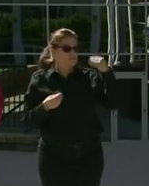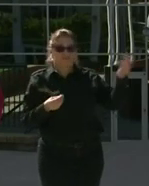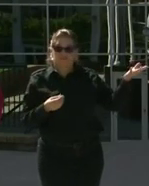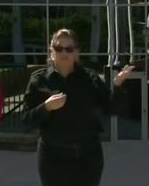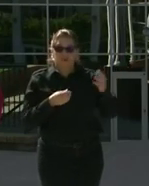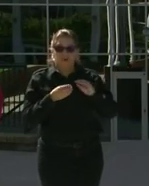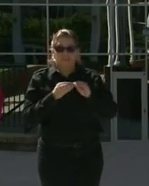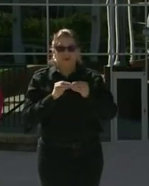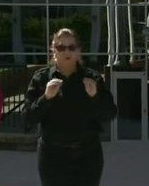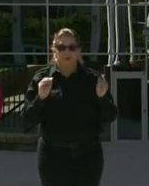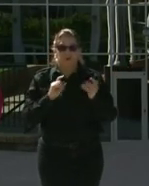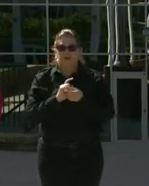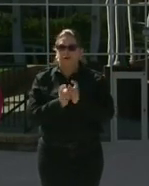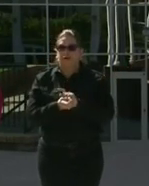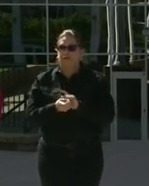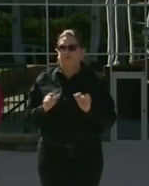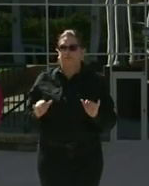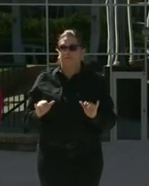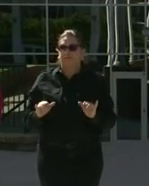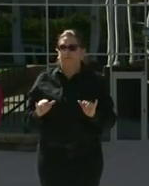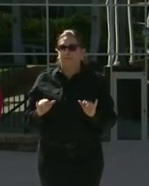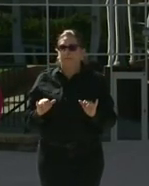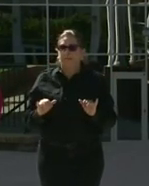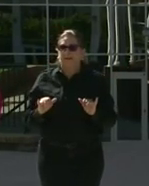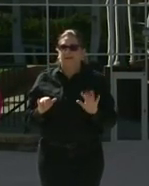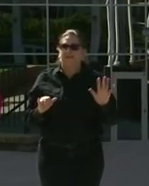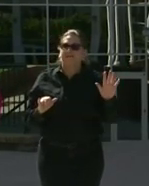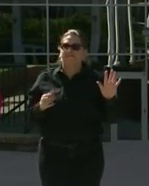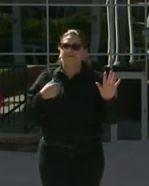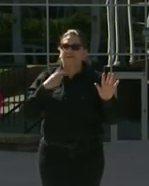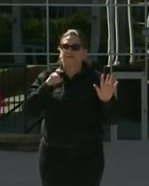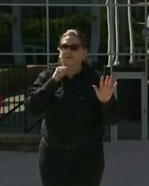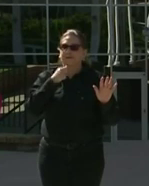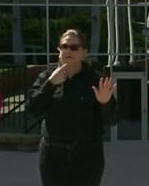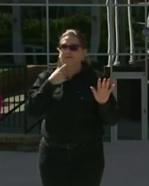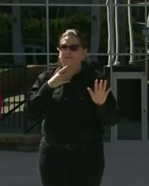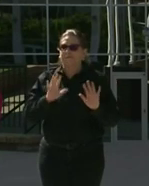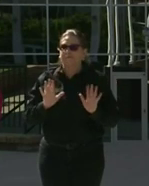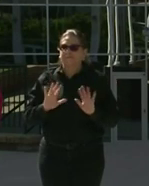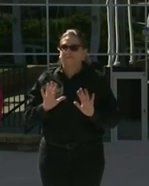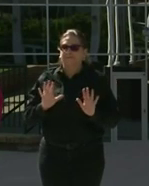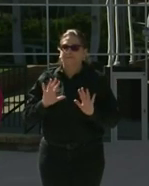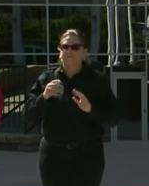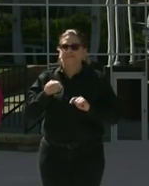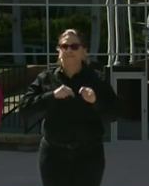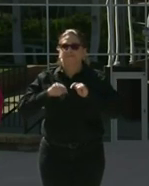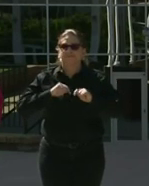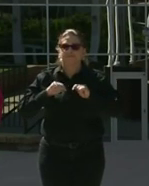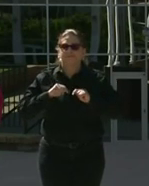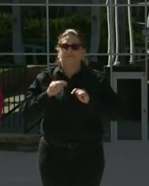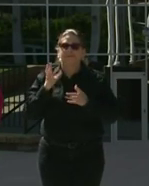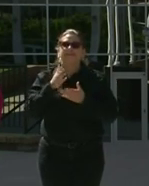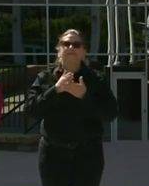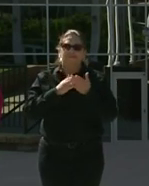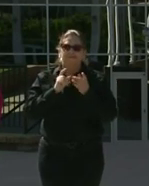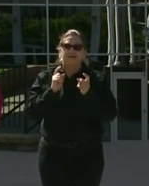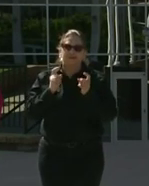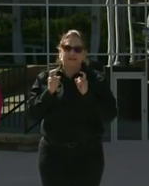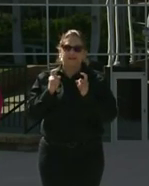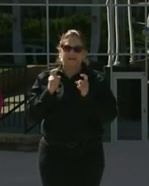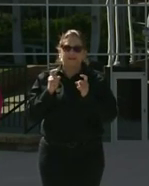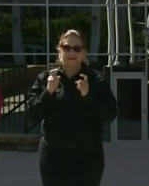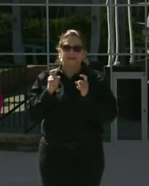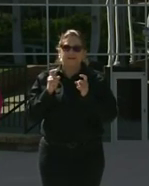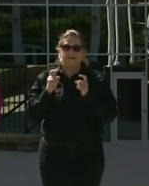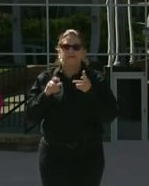that we may have seen some change. I shouldn't say any change, but we're still seeing gunfire in our communities. And so we want to